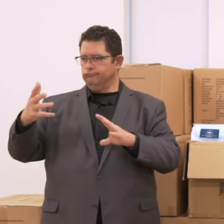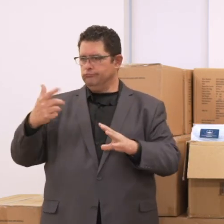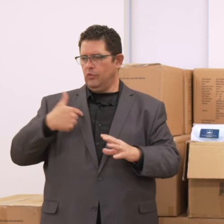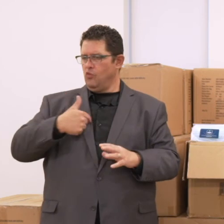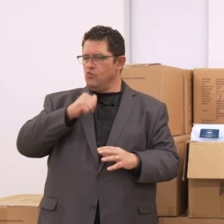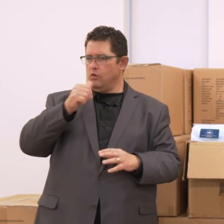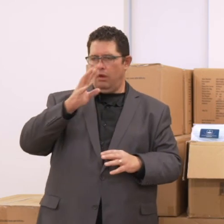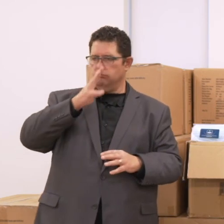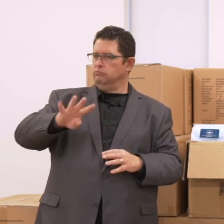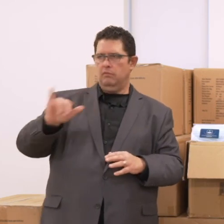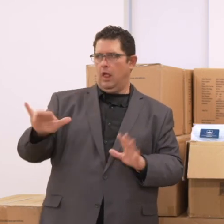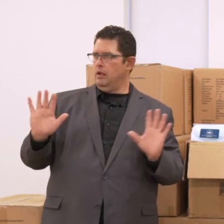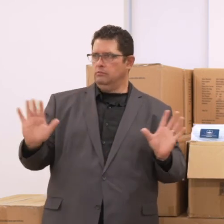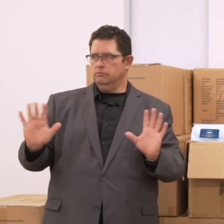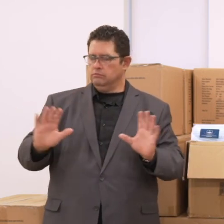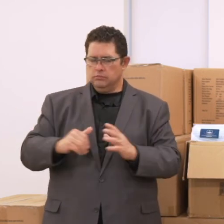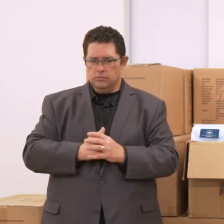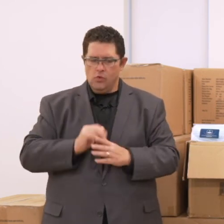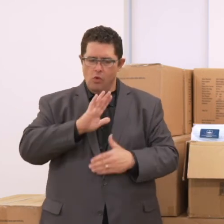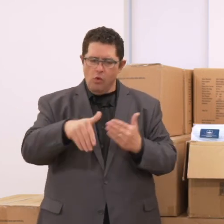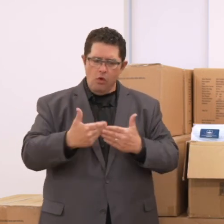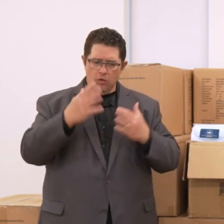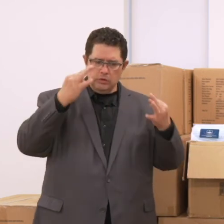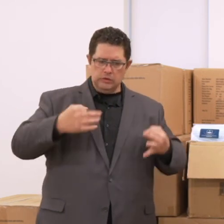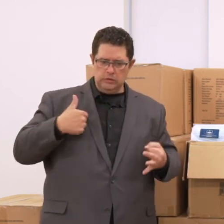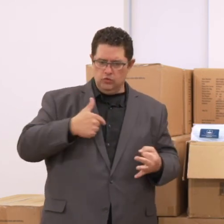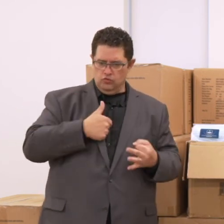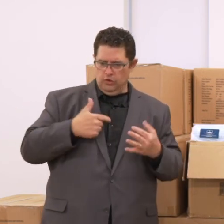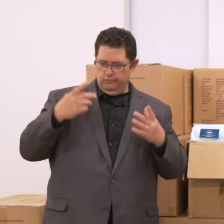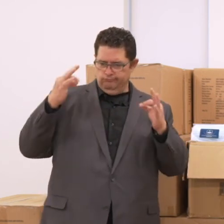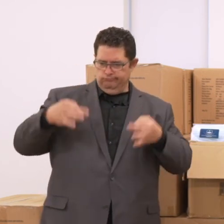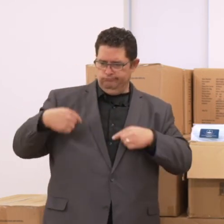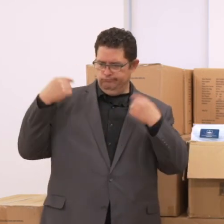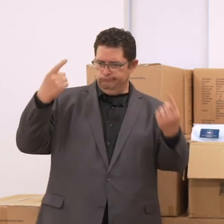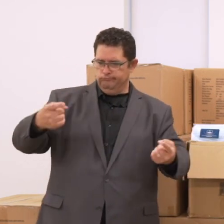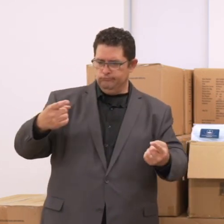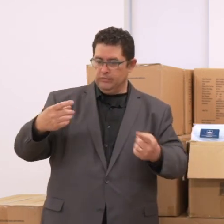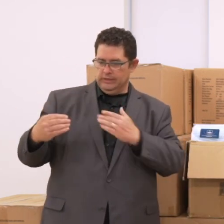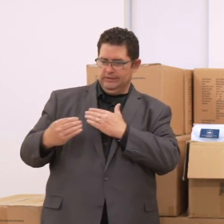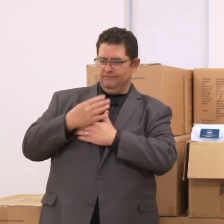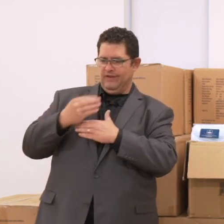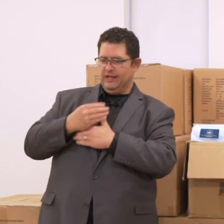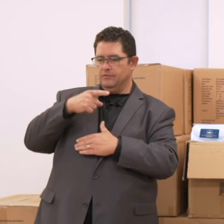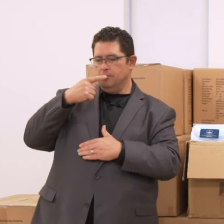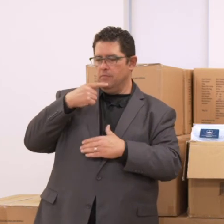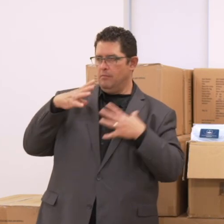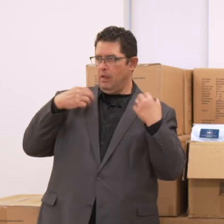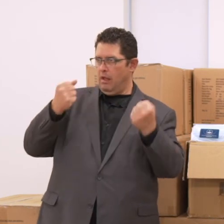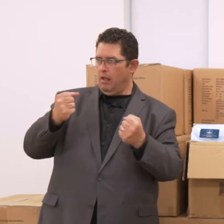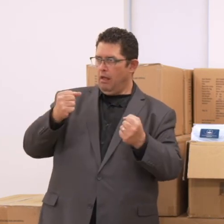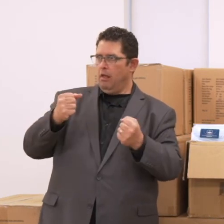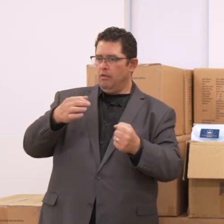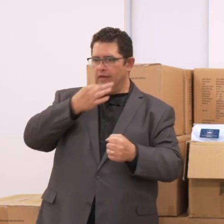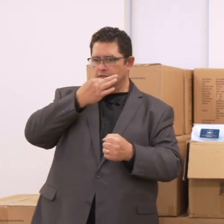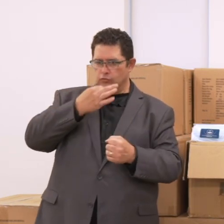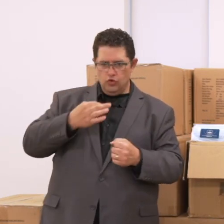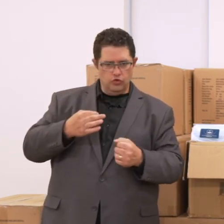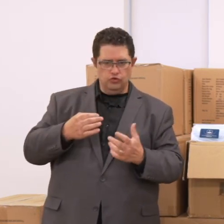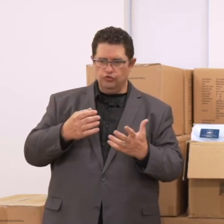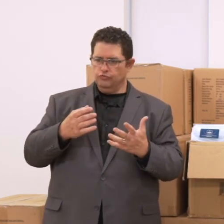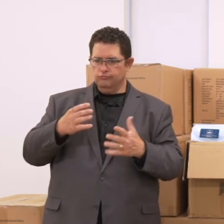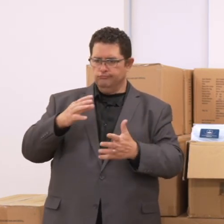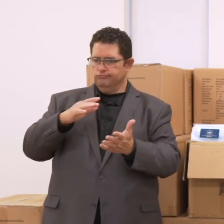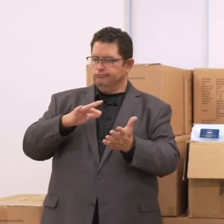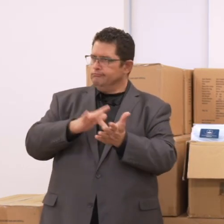of it. All of the decisions we've made are at the advice of public health experts, advice of the medical community, advice of the pandemic